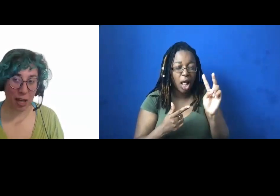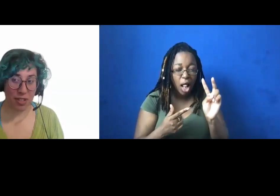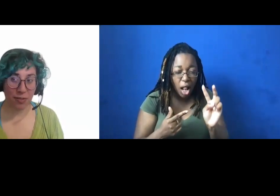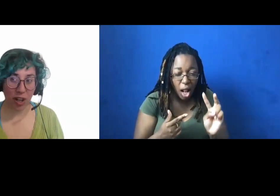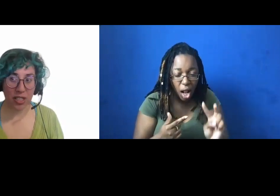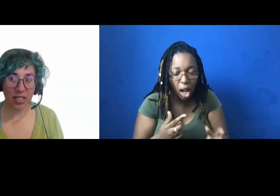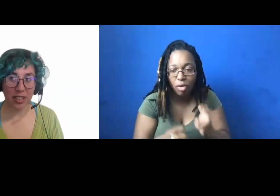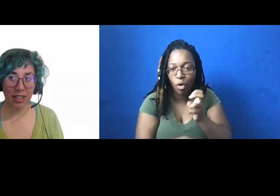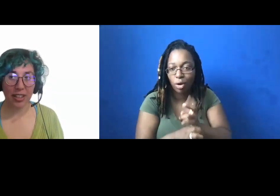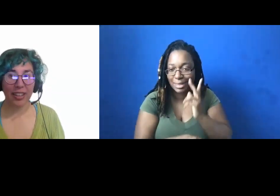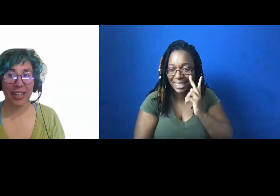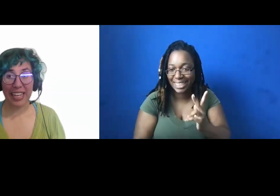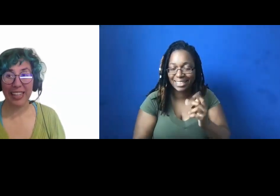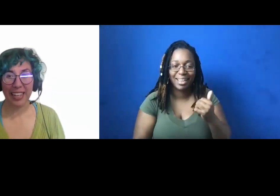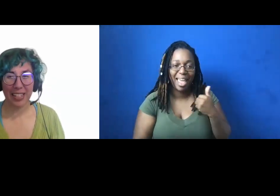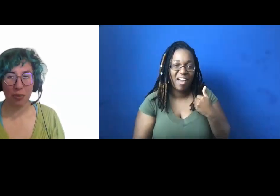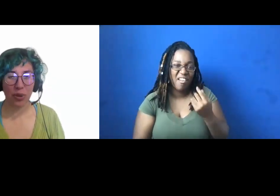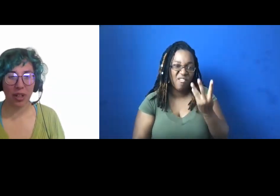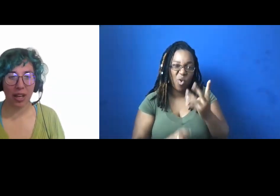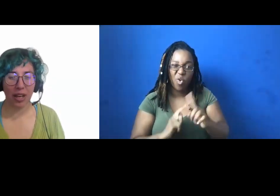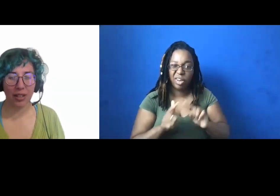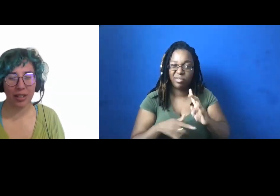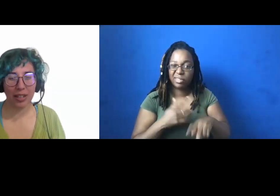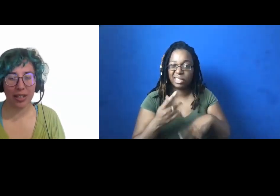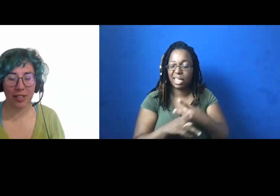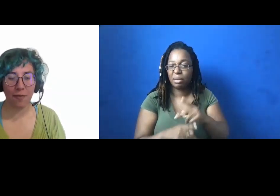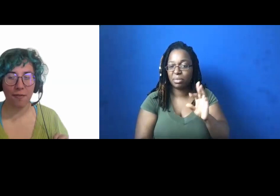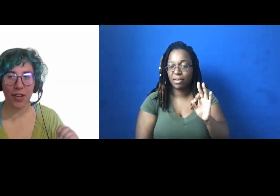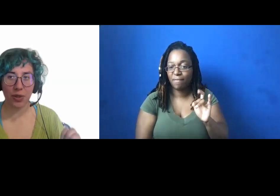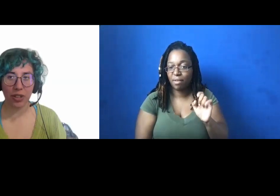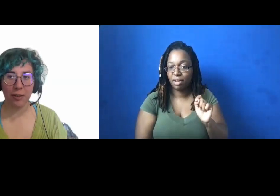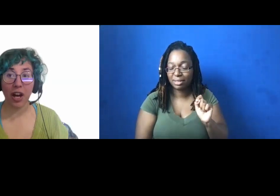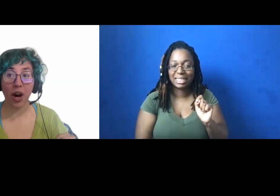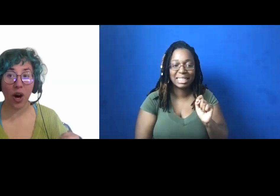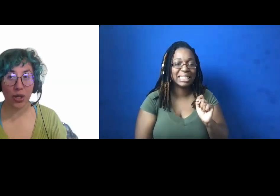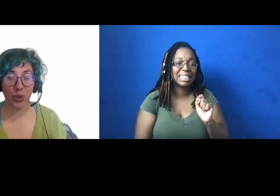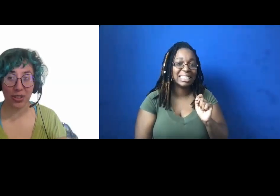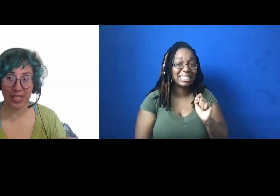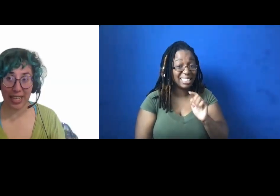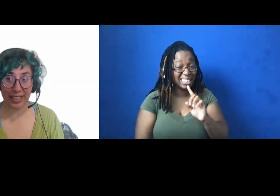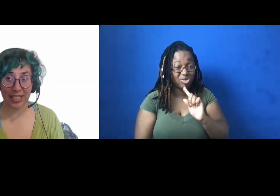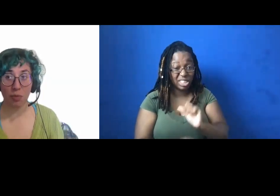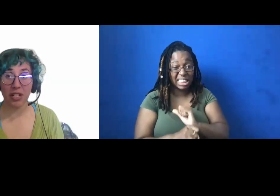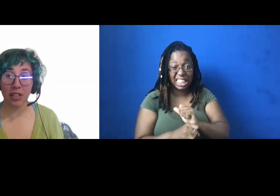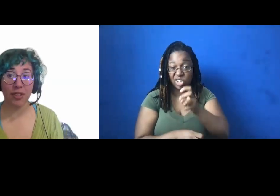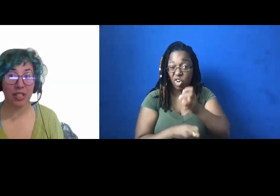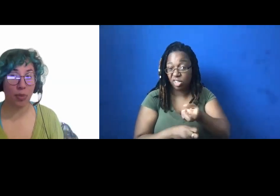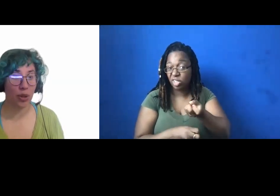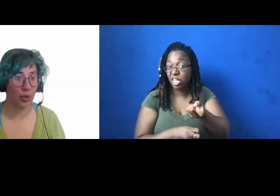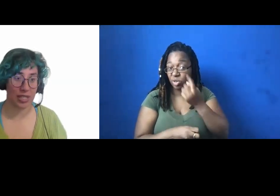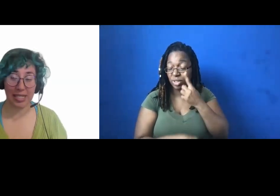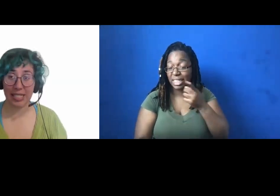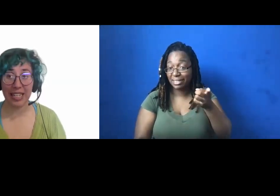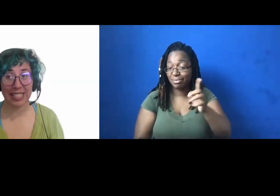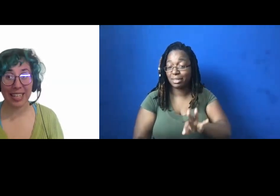4 types of font in the example, and it is visually hard to understand, especially for someone